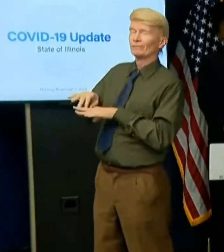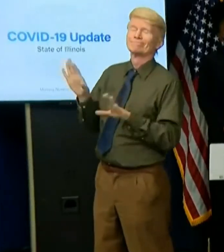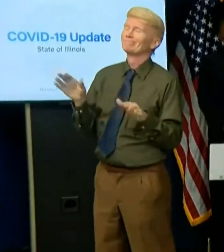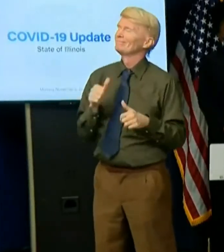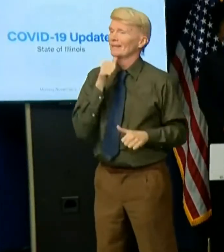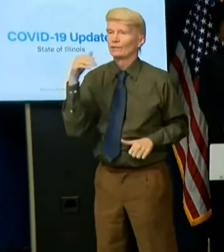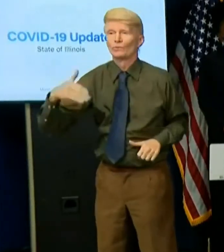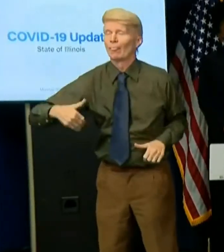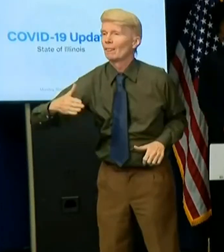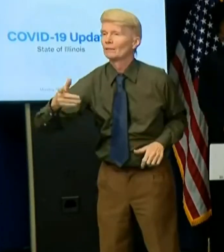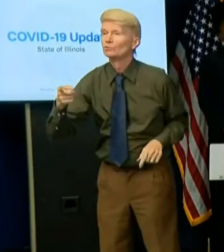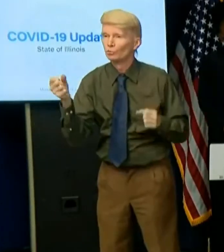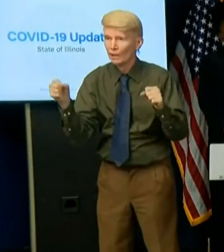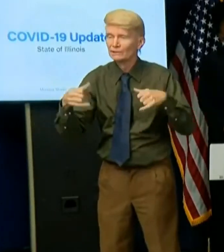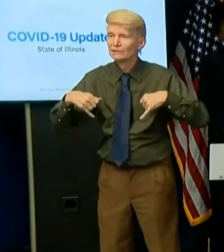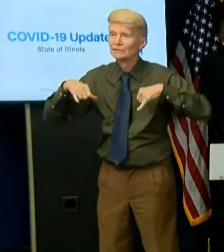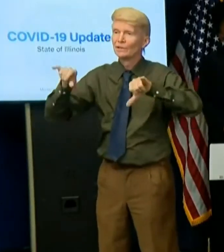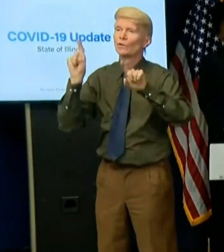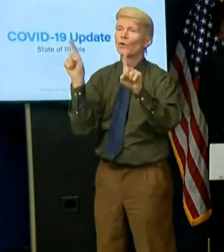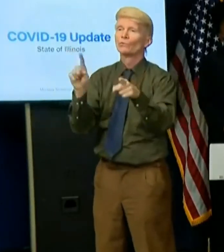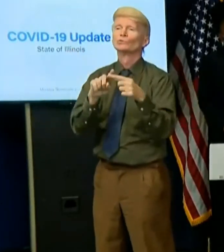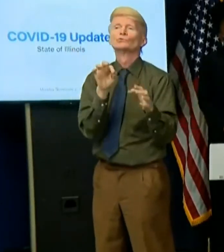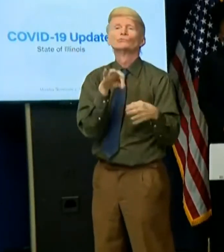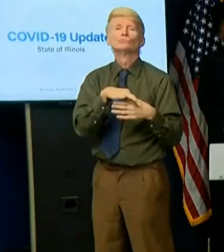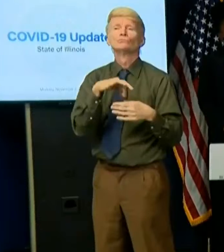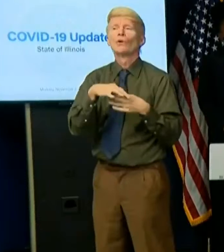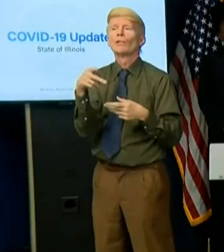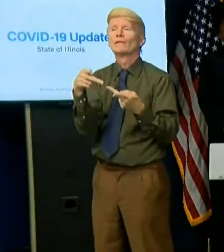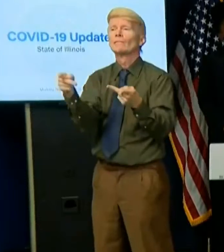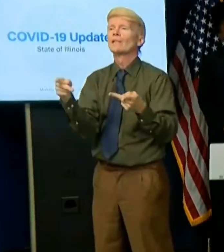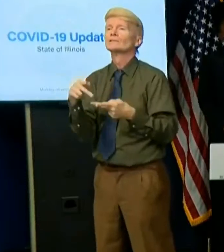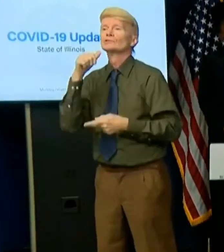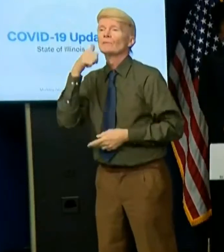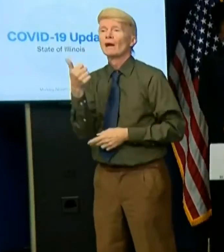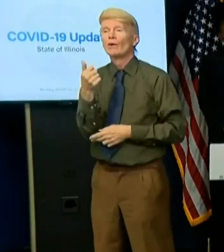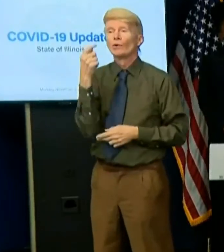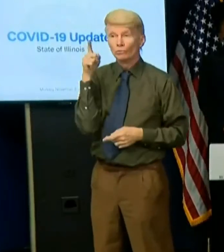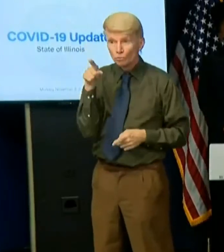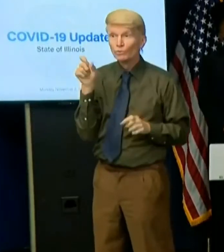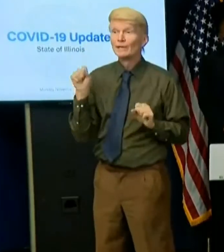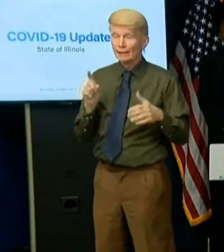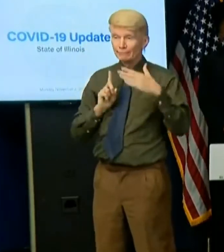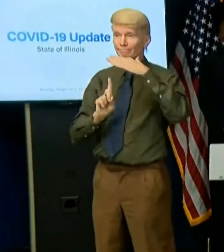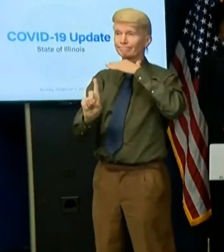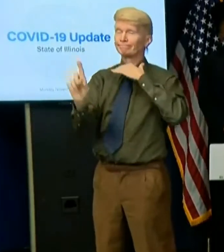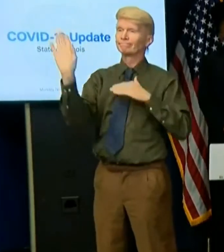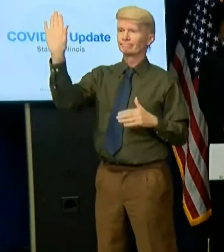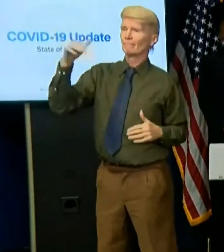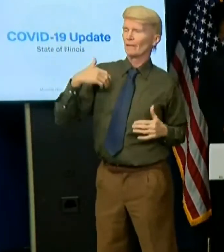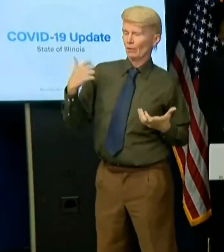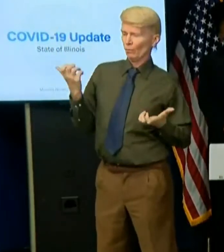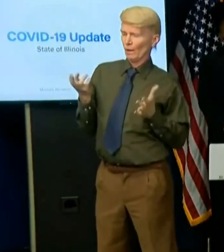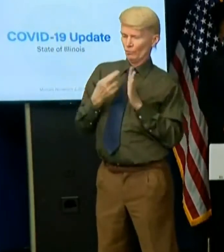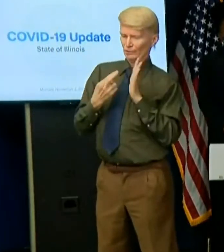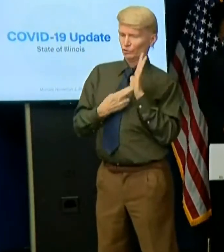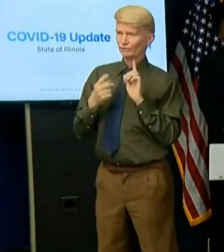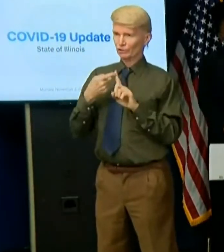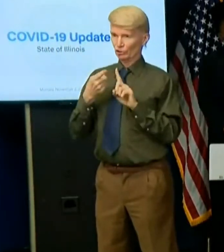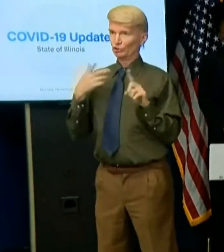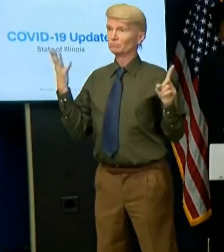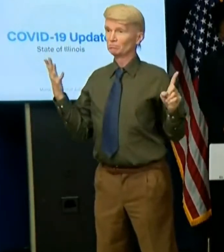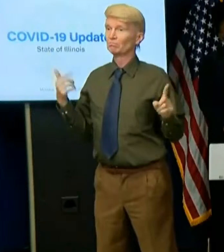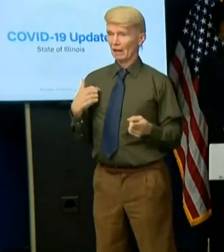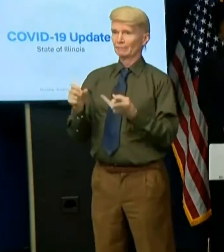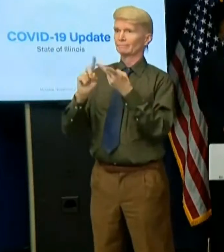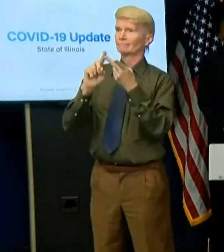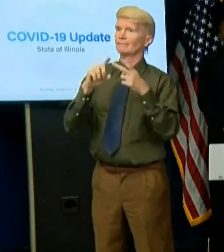show up at your local polling place today or tomorrow and can register and vote in person on Election Day.